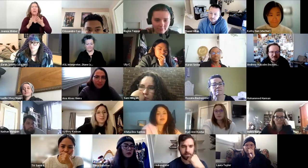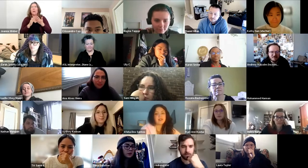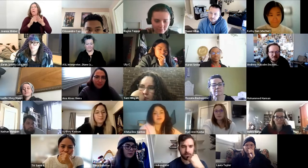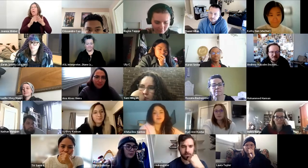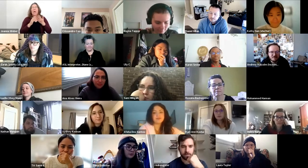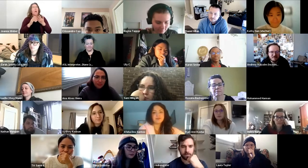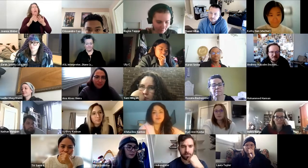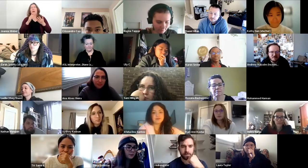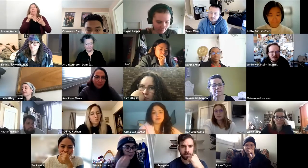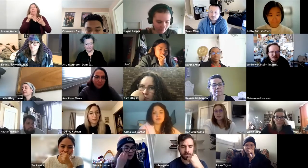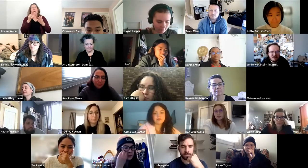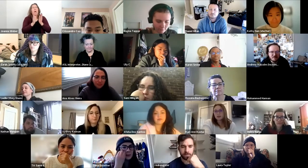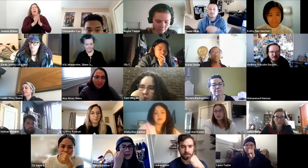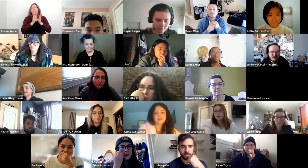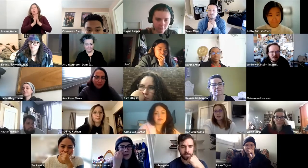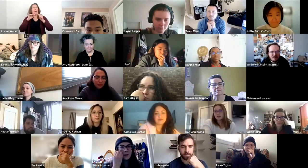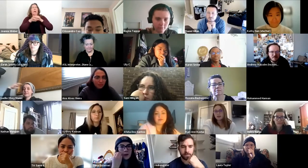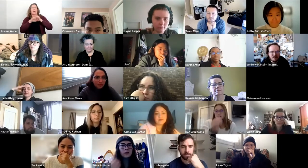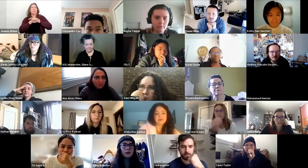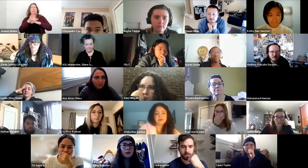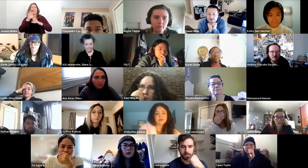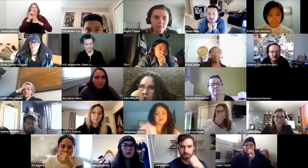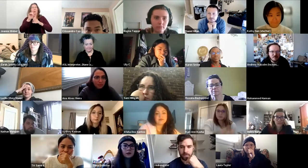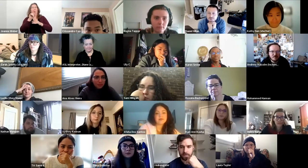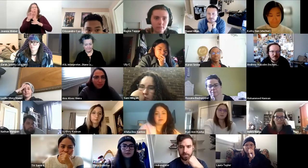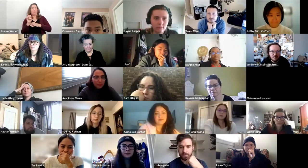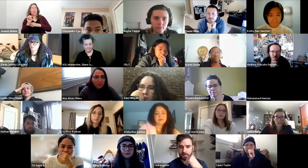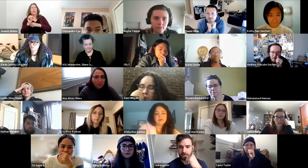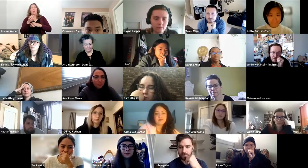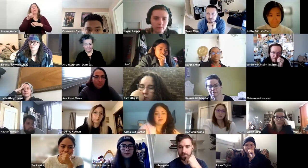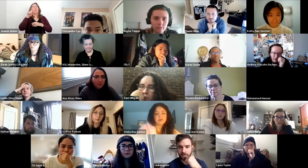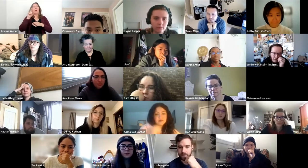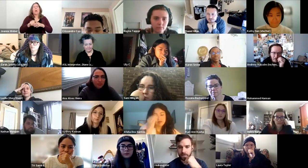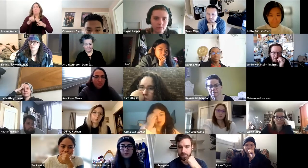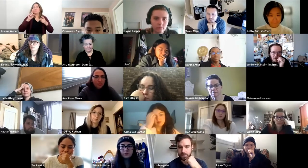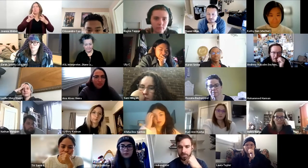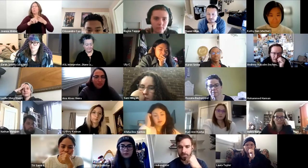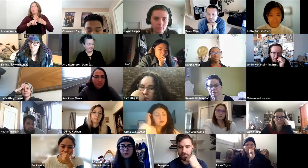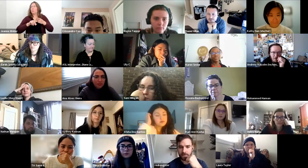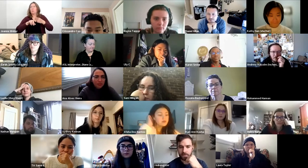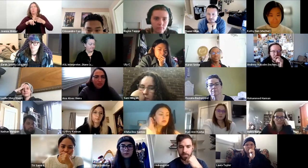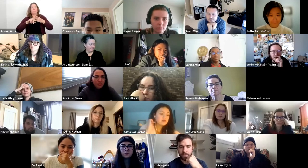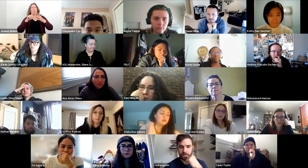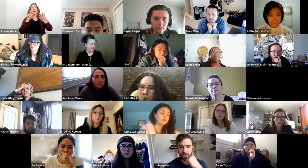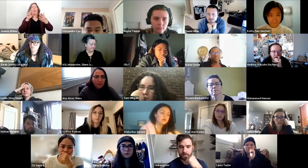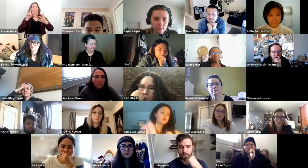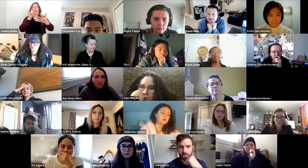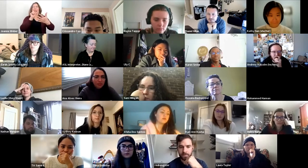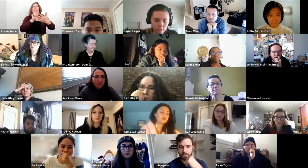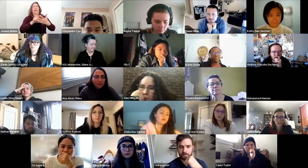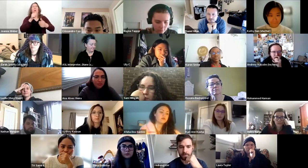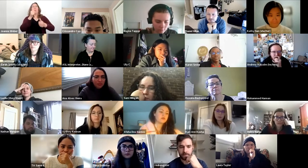I believe some students have purchased the textbook and there's some problems with the access